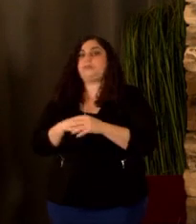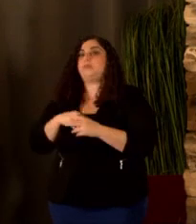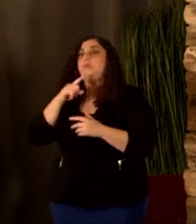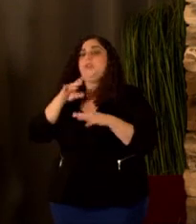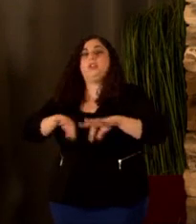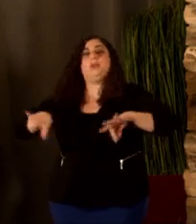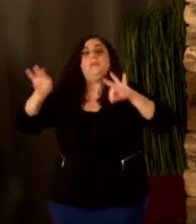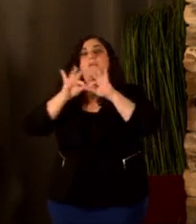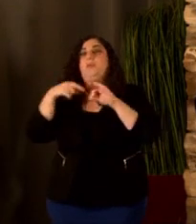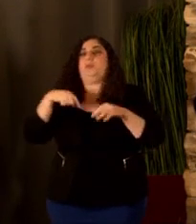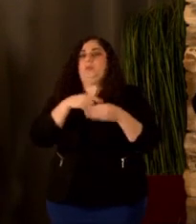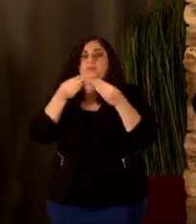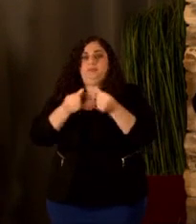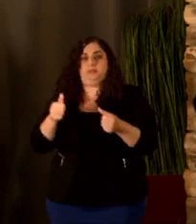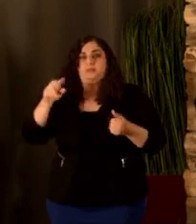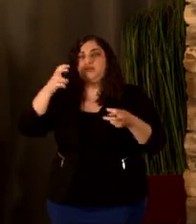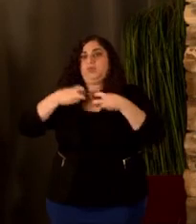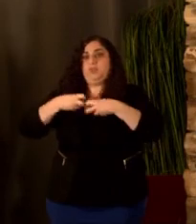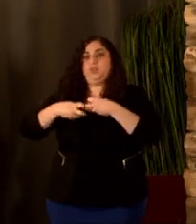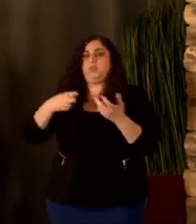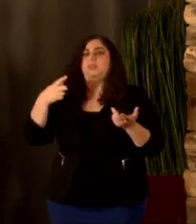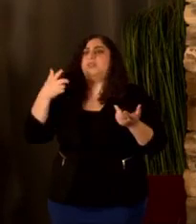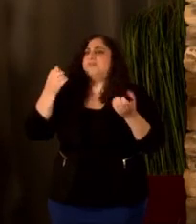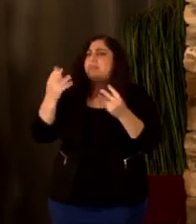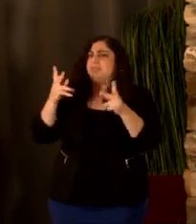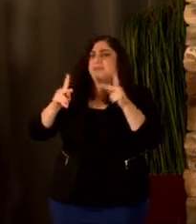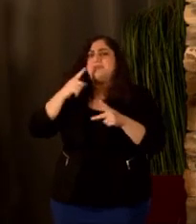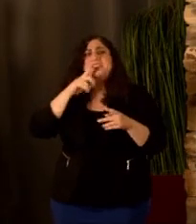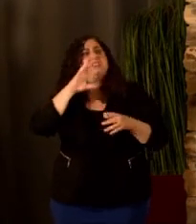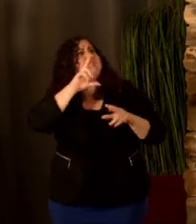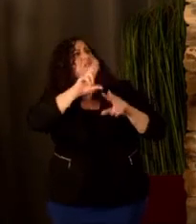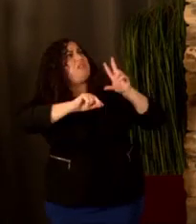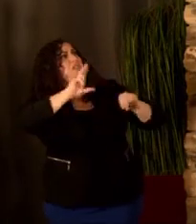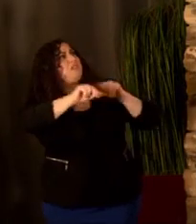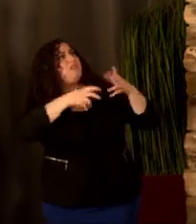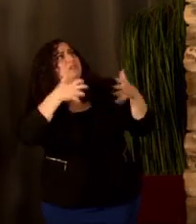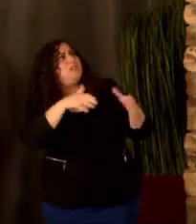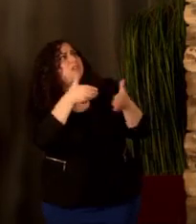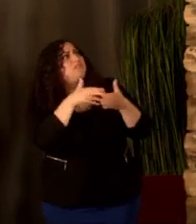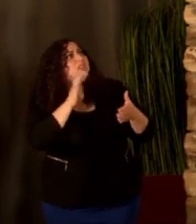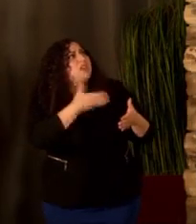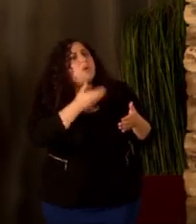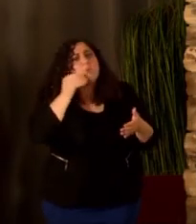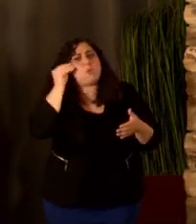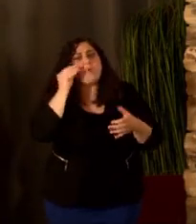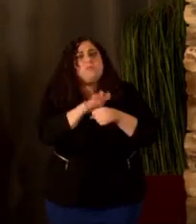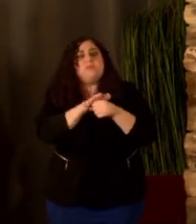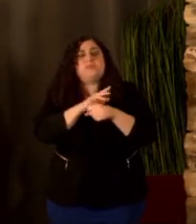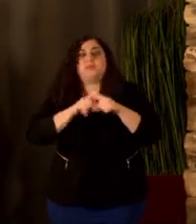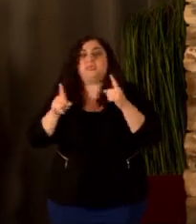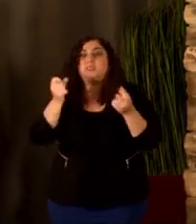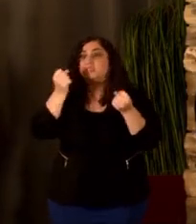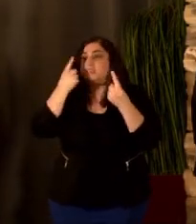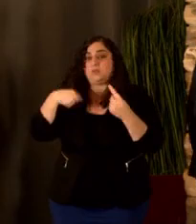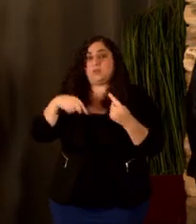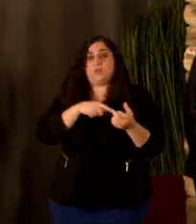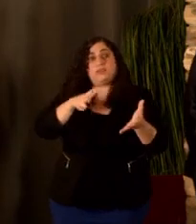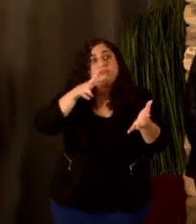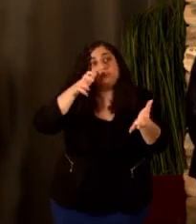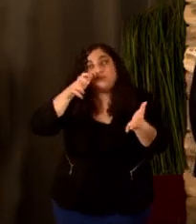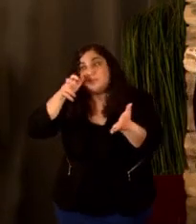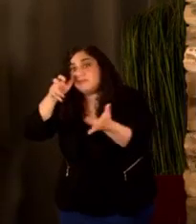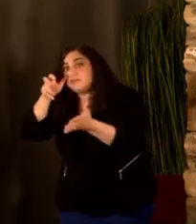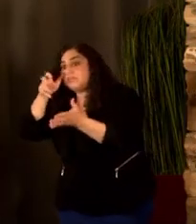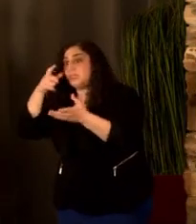that just say no, never, not here, not now, delay, there's a difference between hearing folks and agreeing with them. And so I think we have